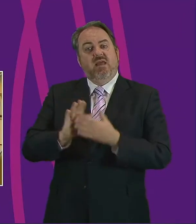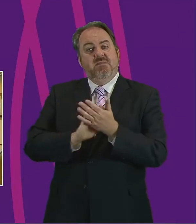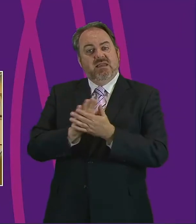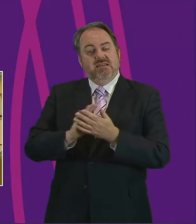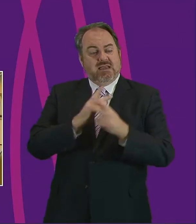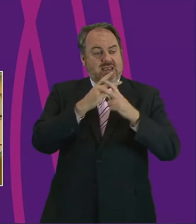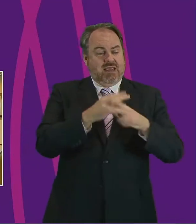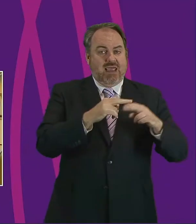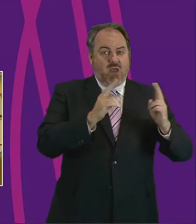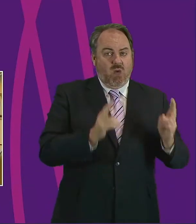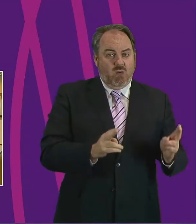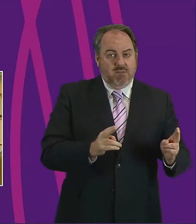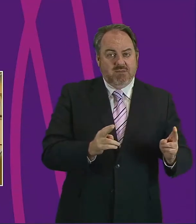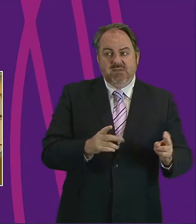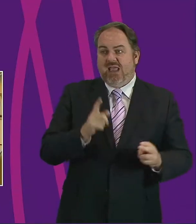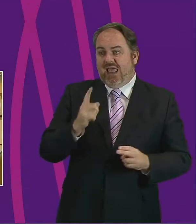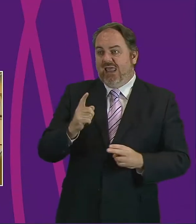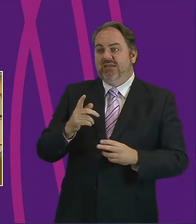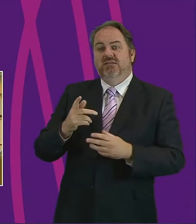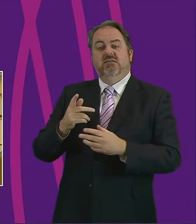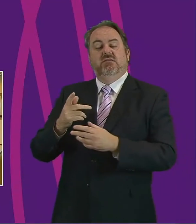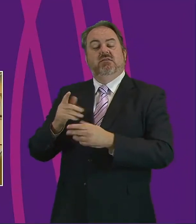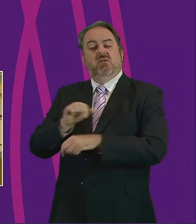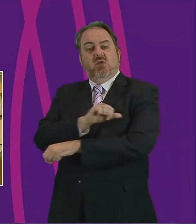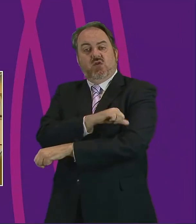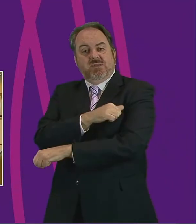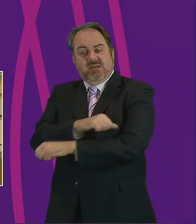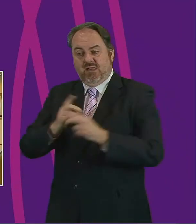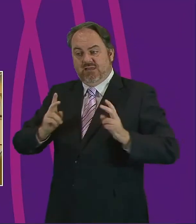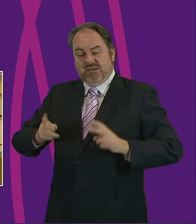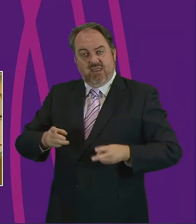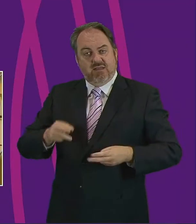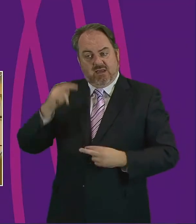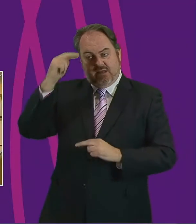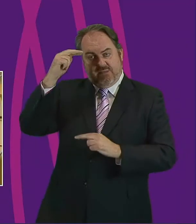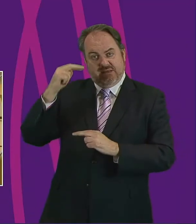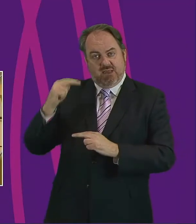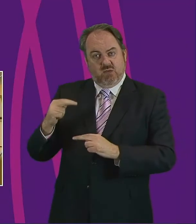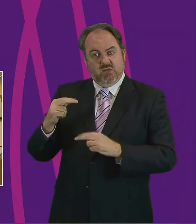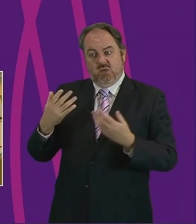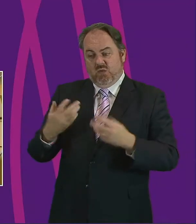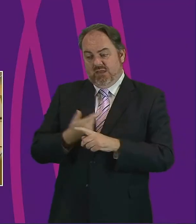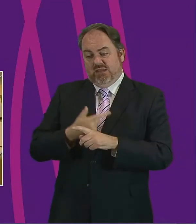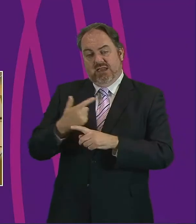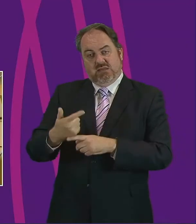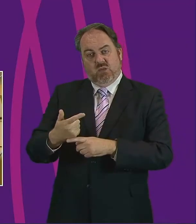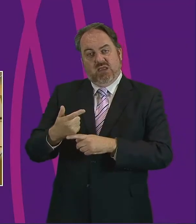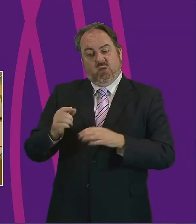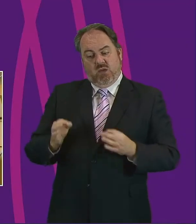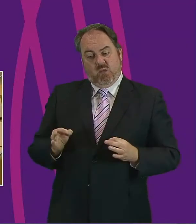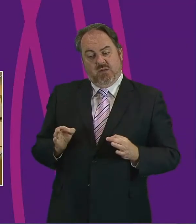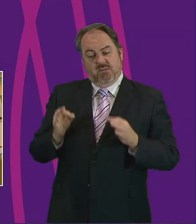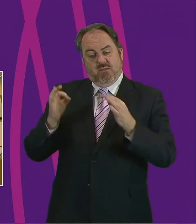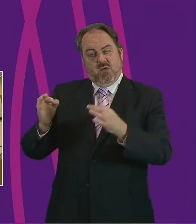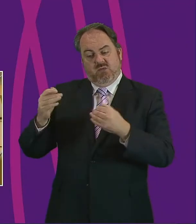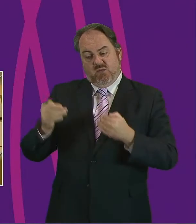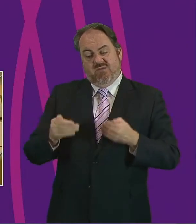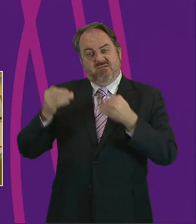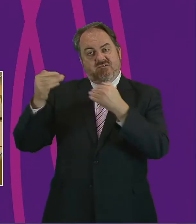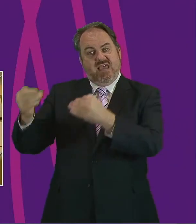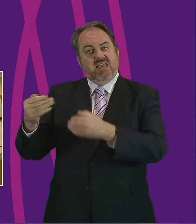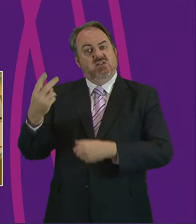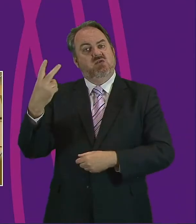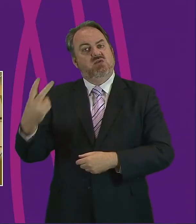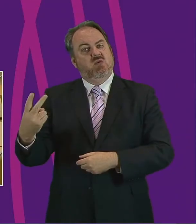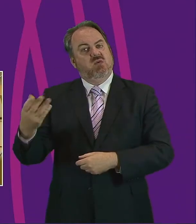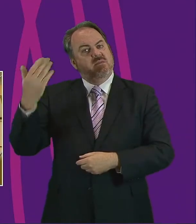to fall. Tomorrow, I expect to be able to confirm that we can move from phase 1 to phase 2 of our plan to emerge from lockdown, and I will set out